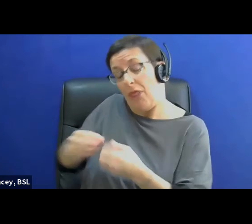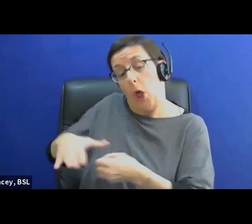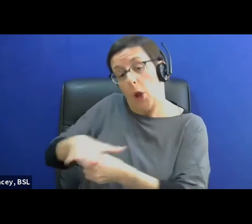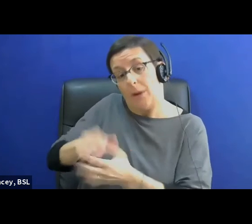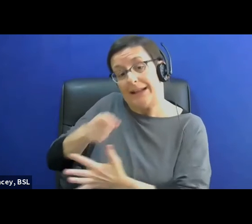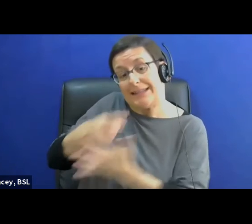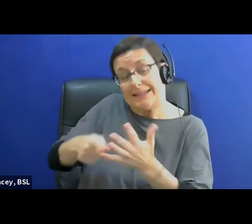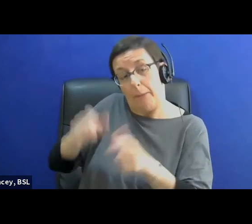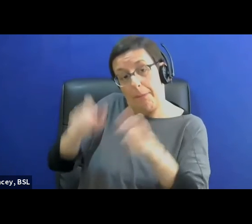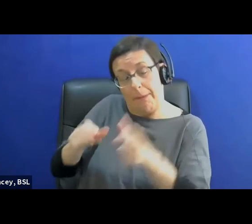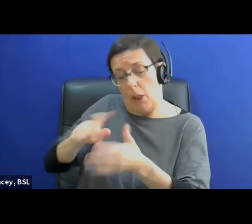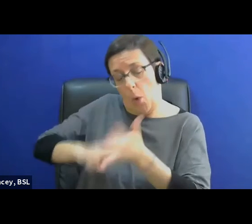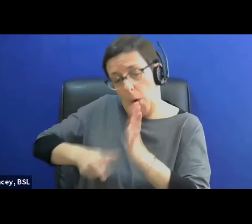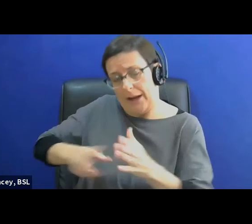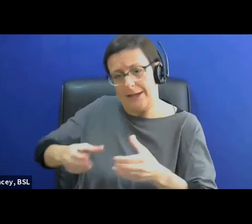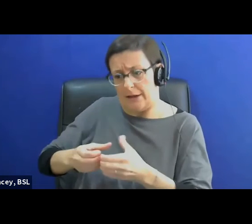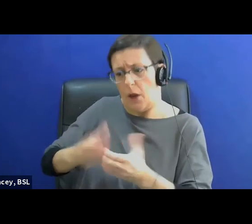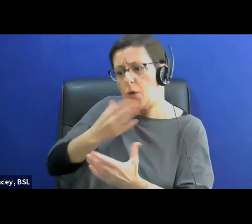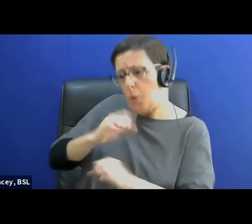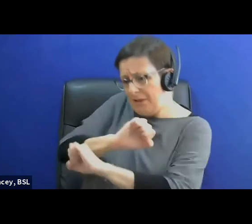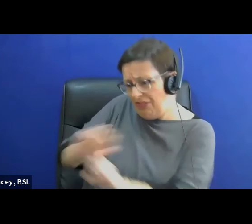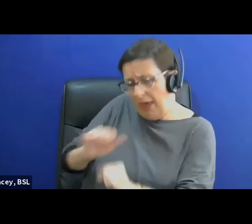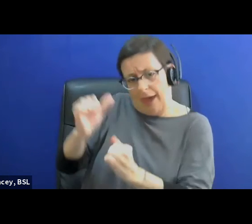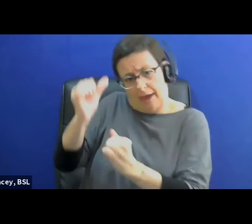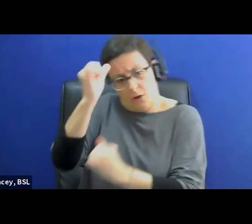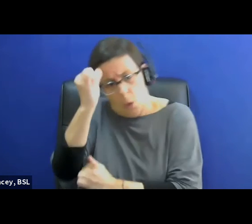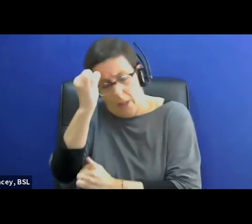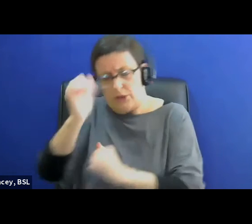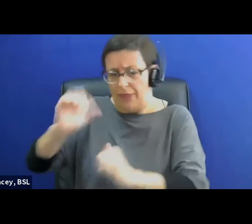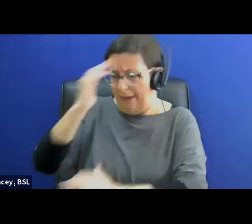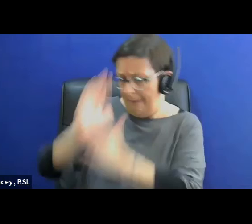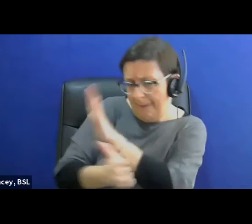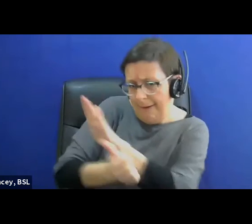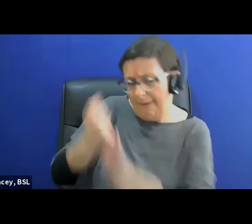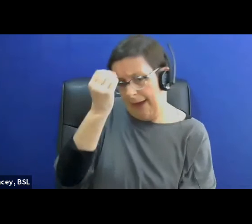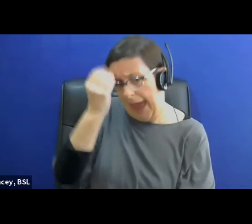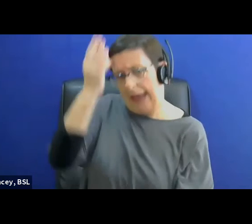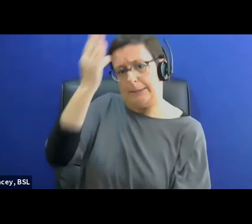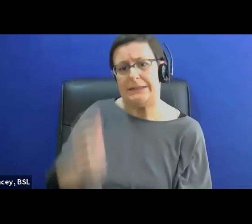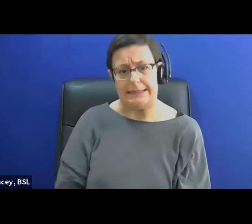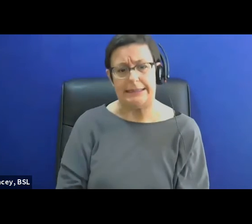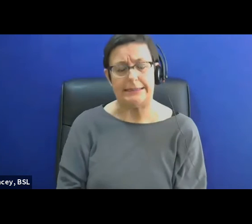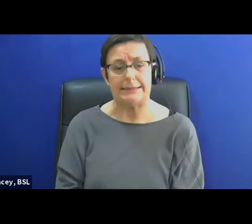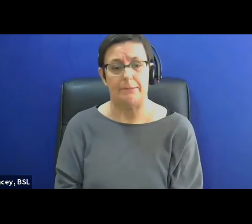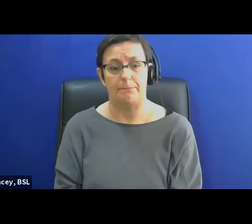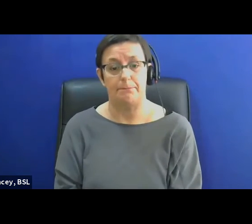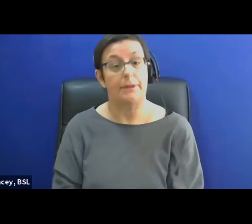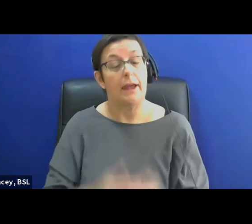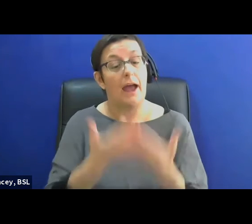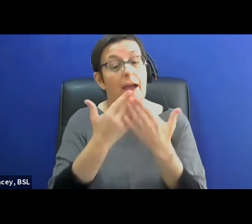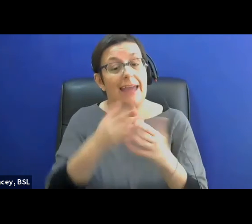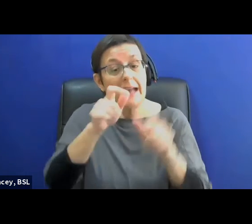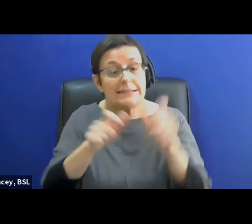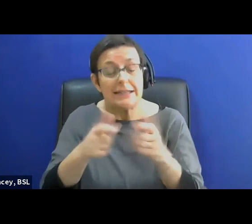are working with local knowledge and expertise. We have case studies planned in India, Kenya,